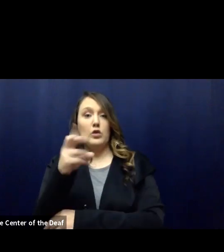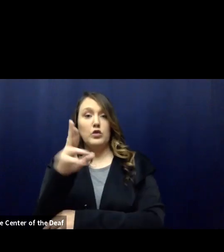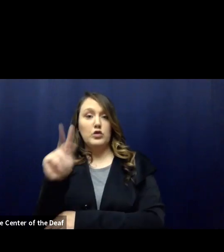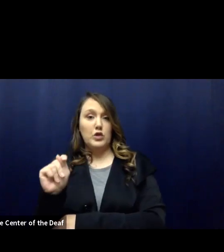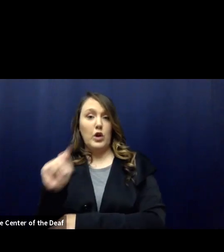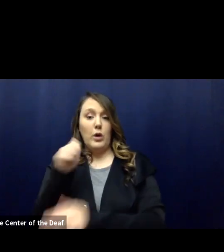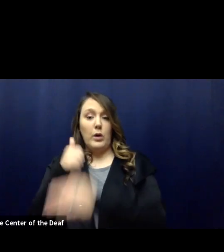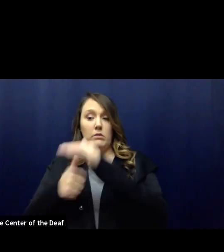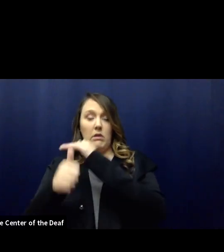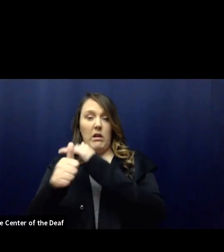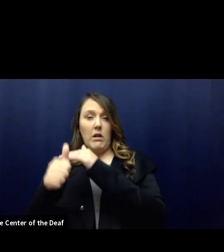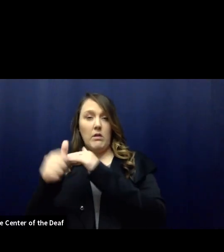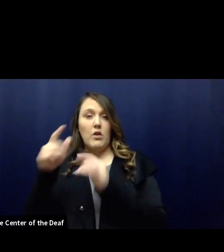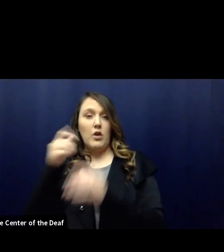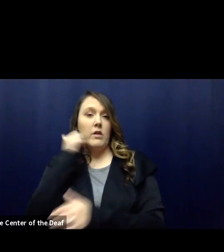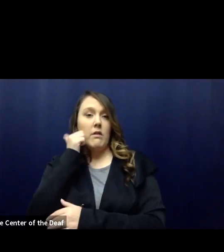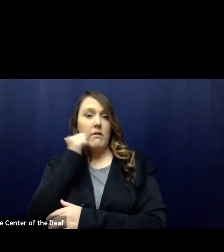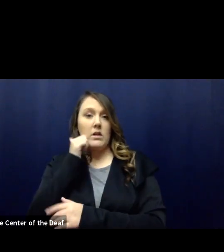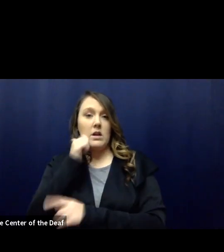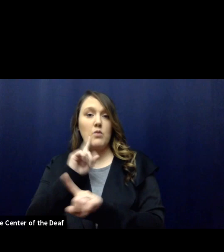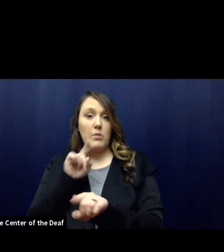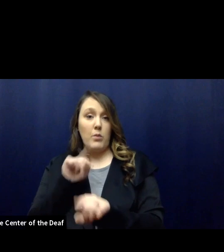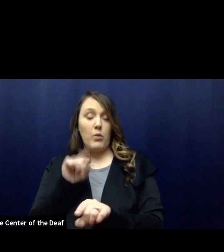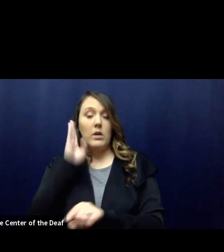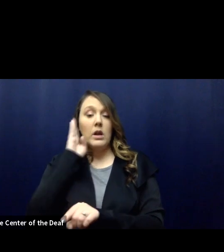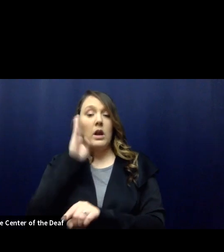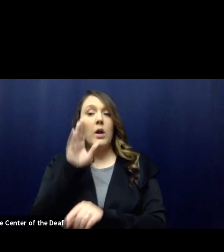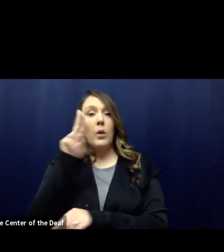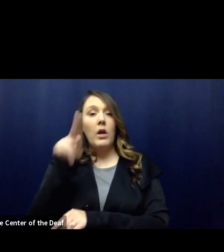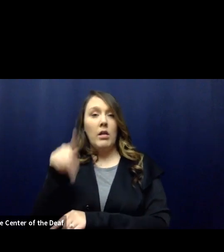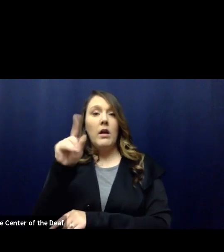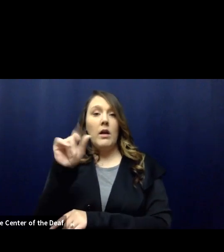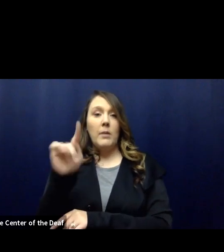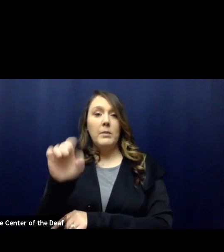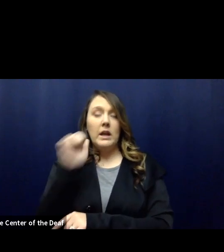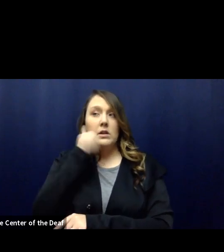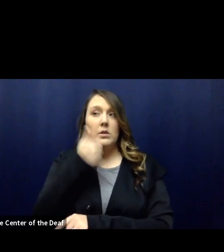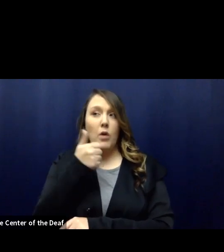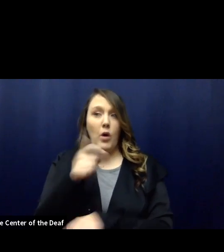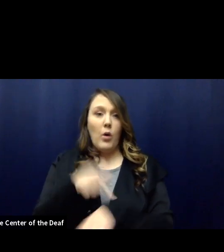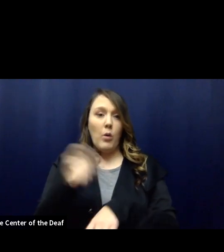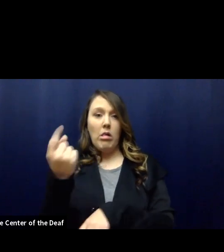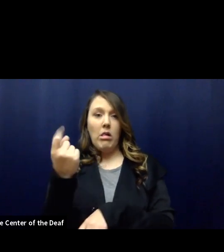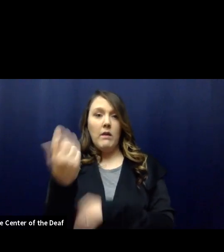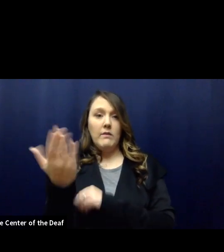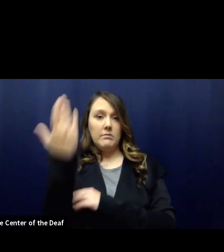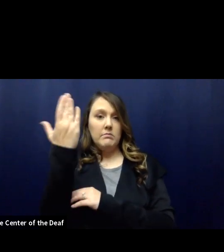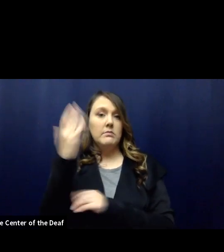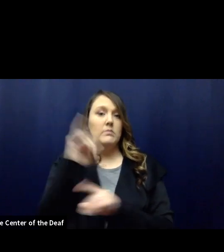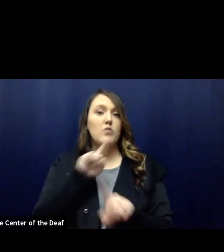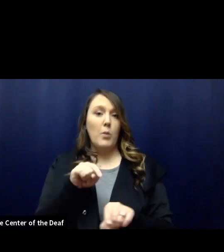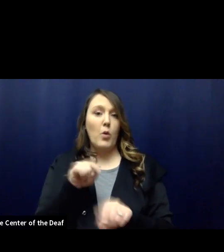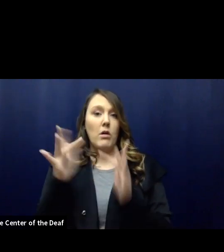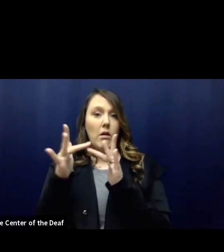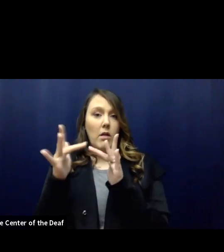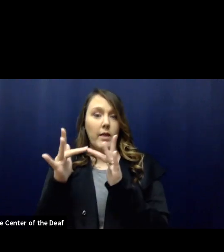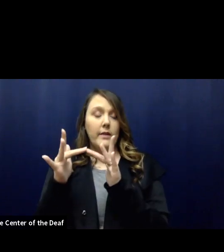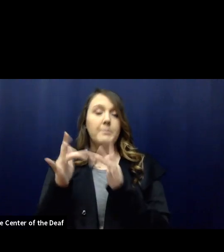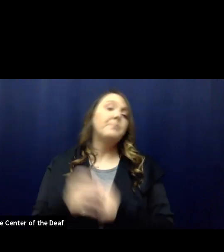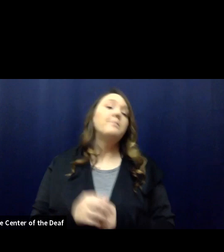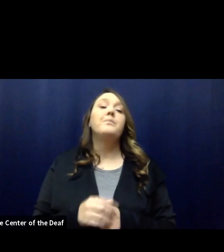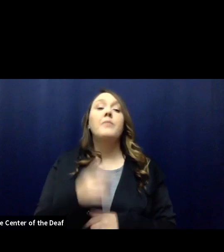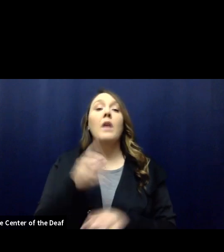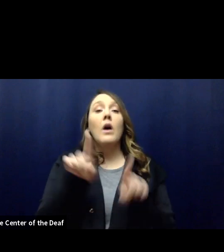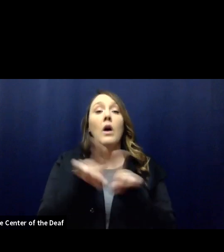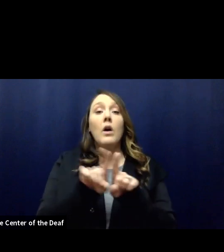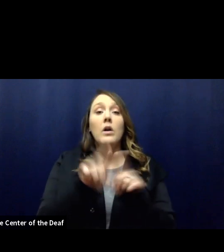daily reporting. That information will be updated in tomorrow's 11 a.m. report online. We are also very saddened